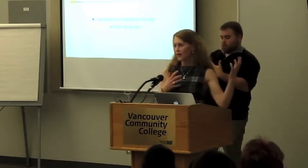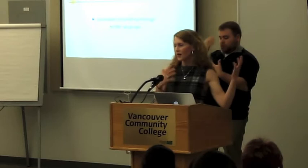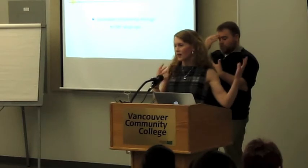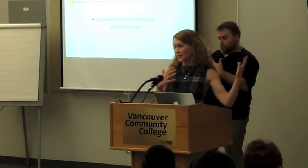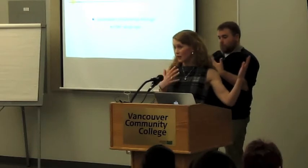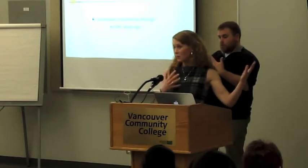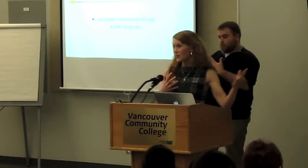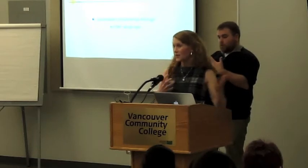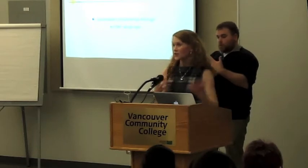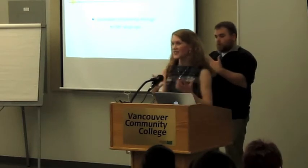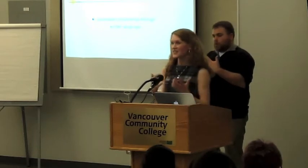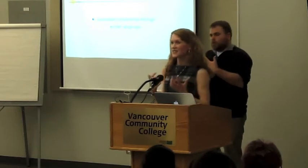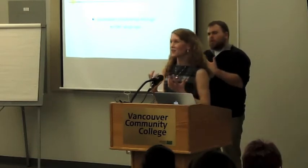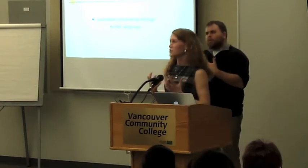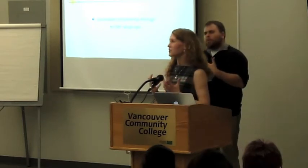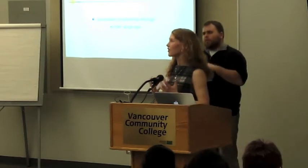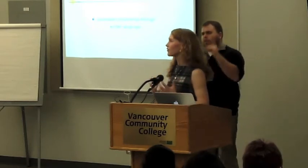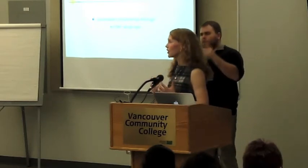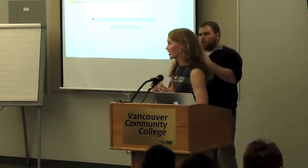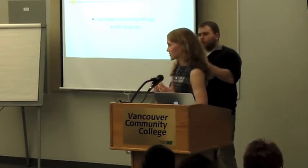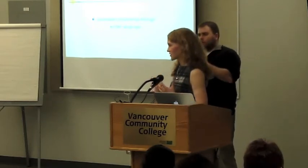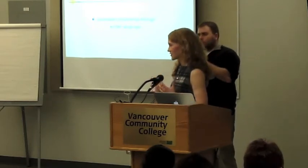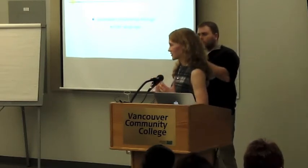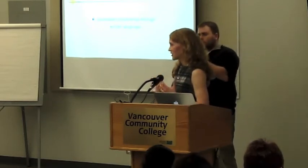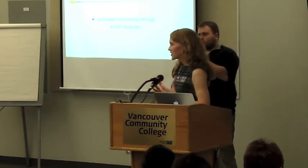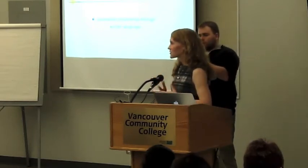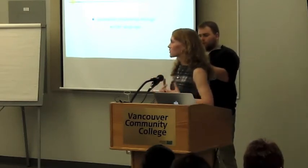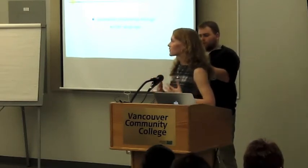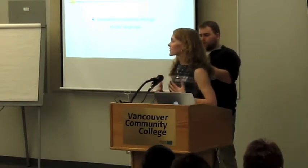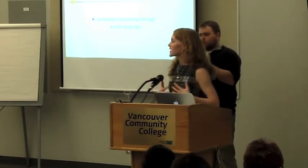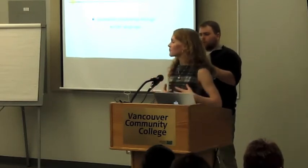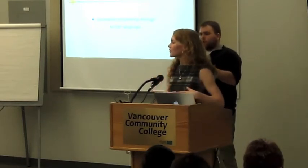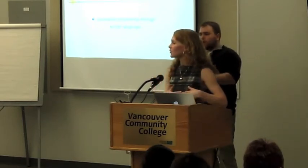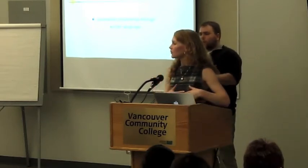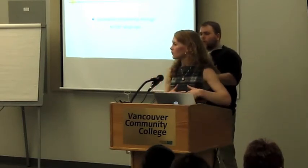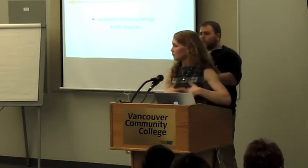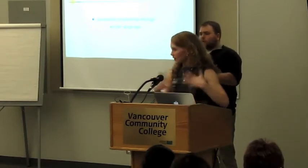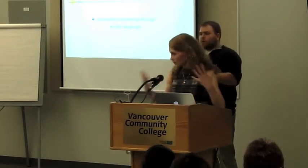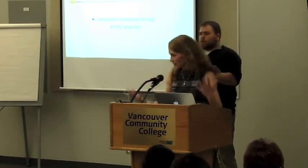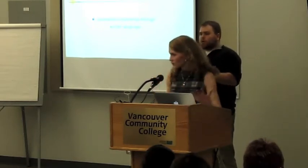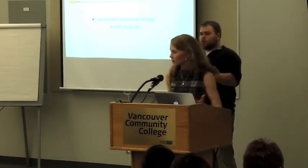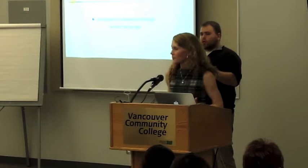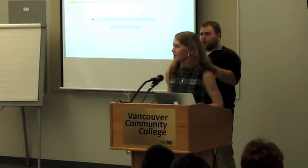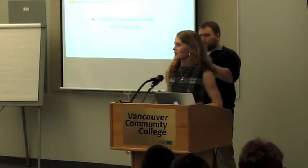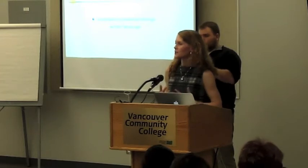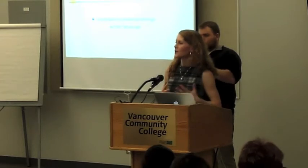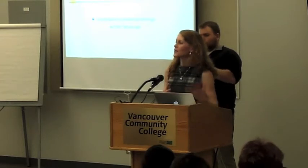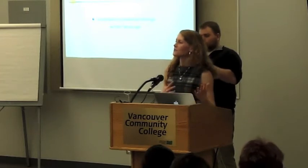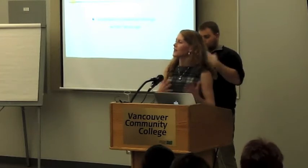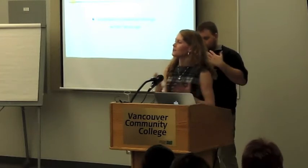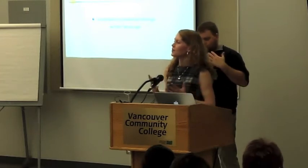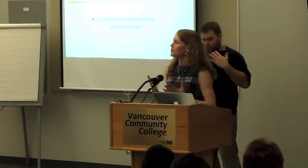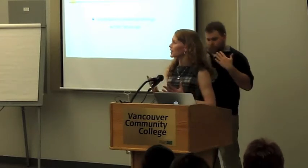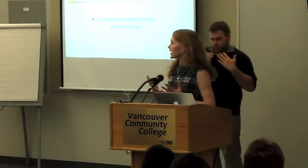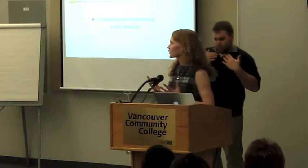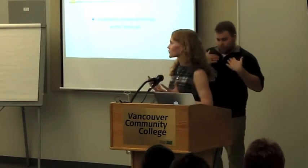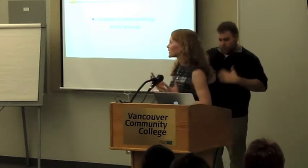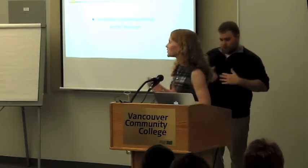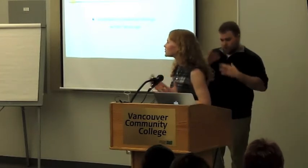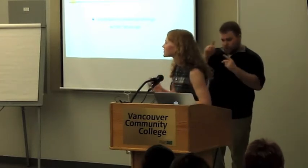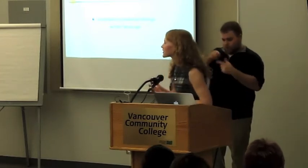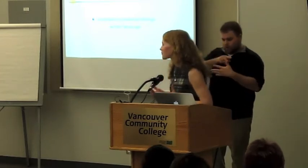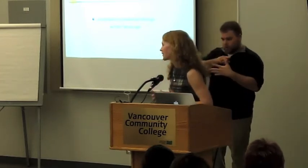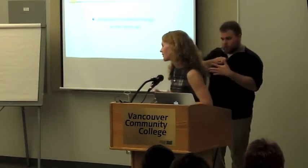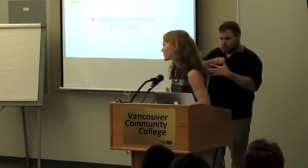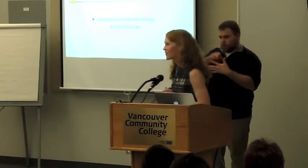accumulation, an accumulation that doesn't also involve loss. So for example, we begin with our bodies. When we develop an oral language,